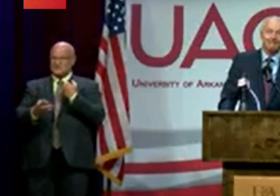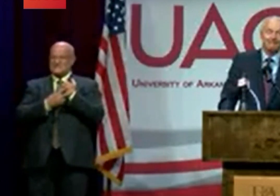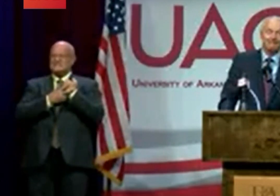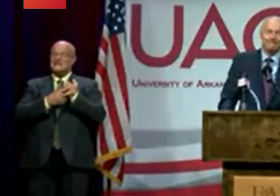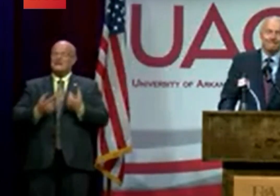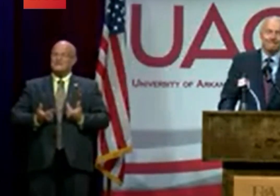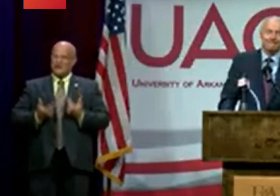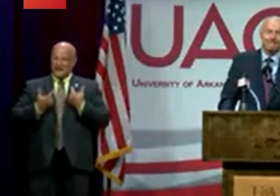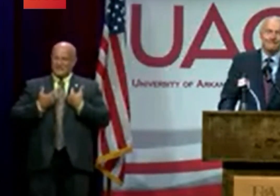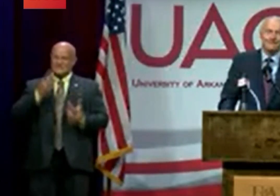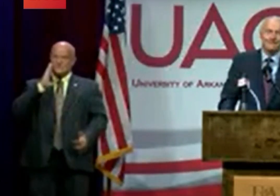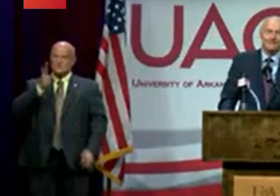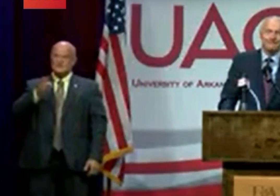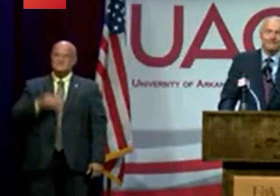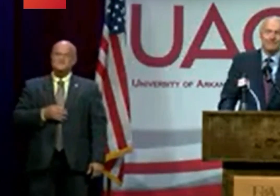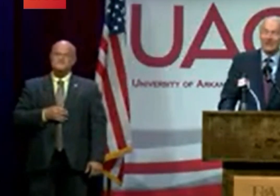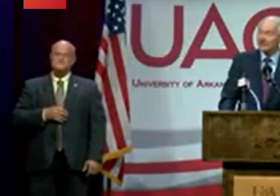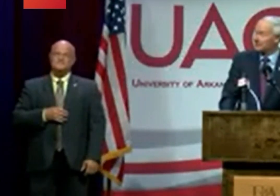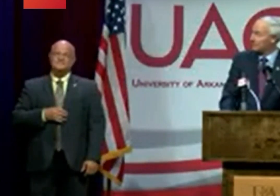lives.